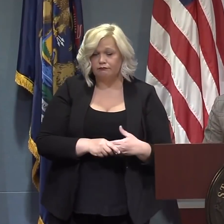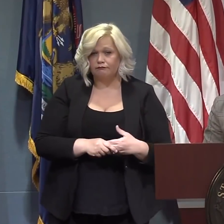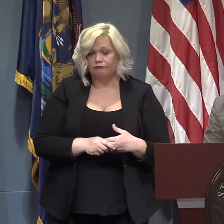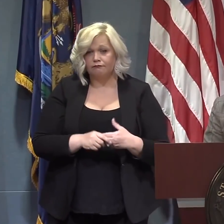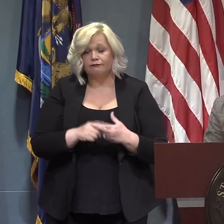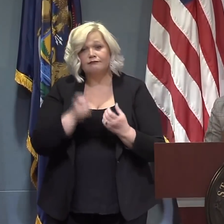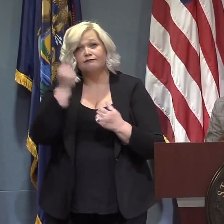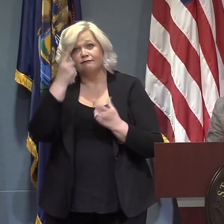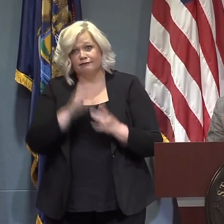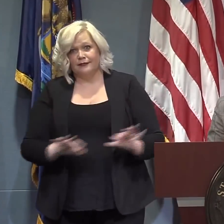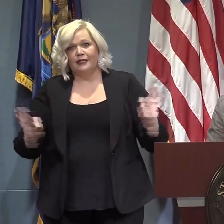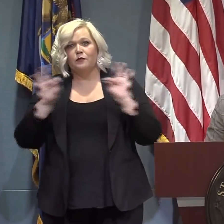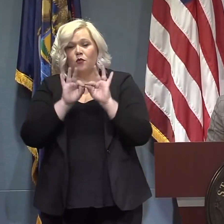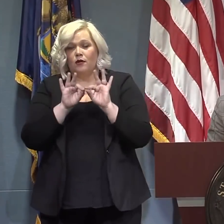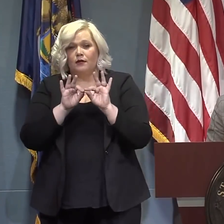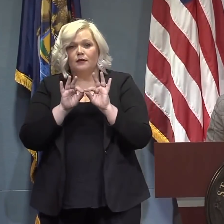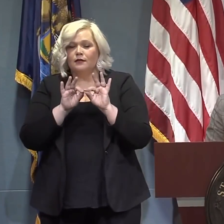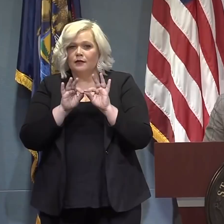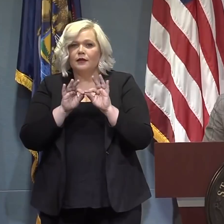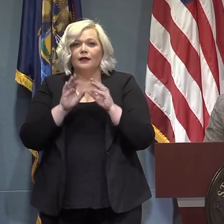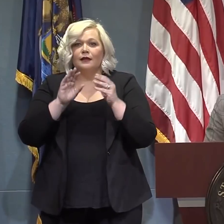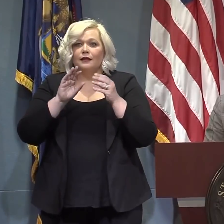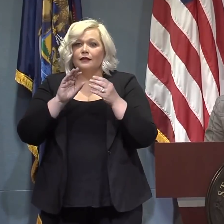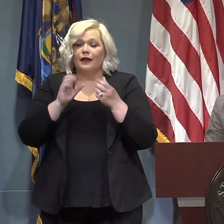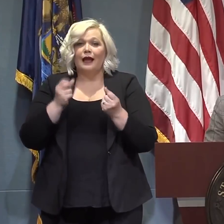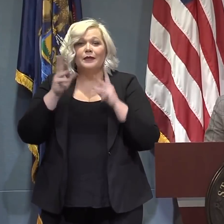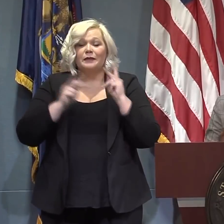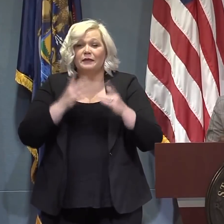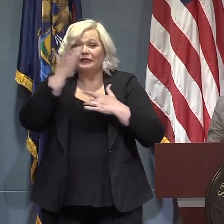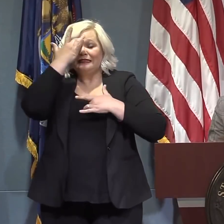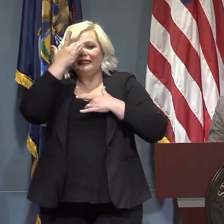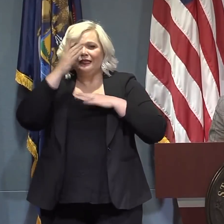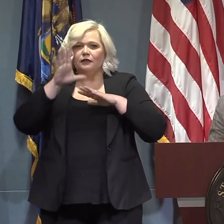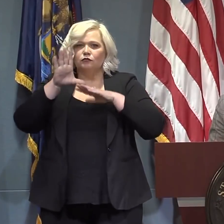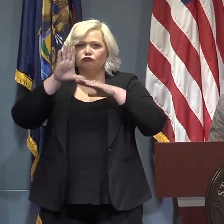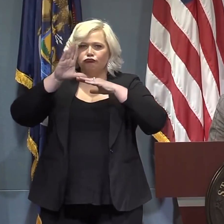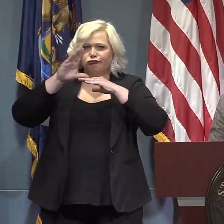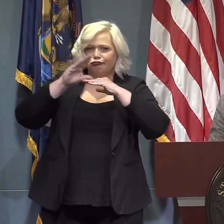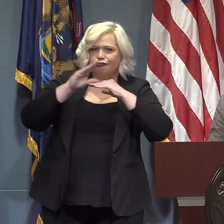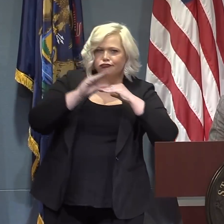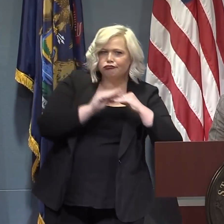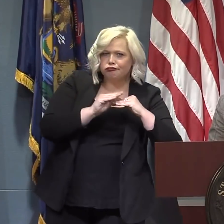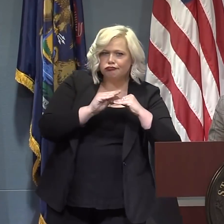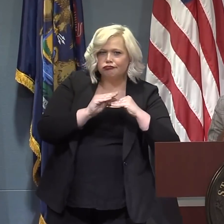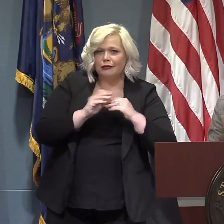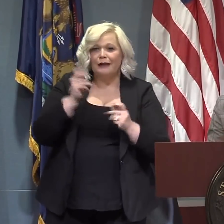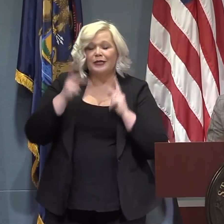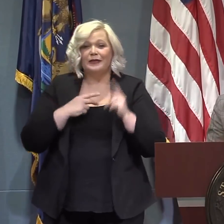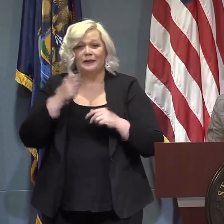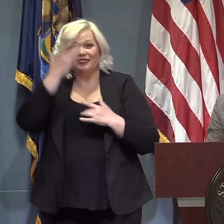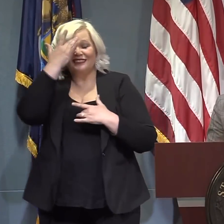the rate of increase in new cases is continuing to slow, meaning the rate of new infections has dropped.